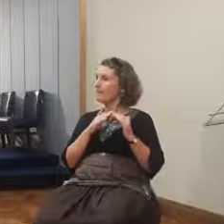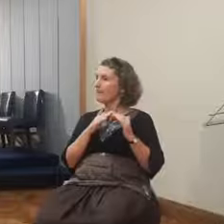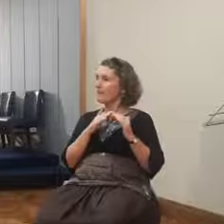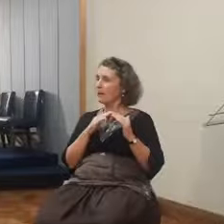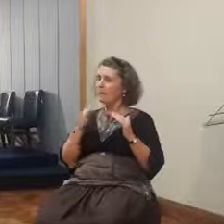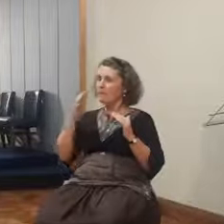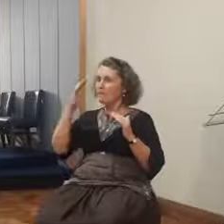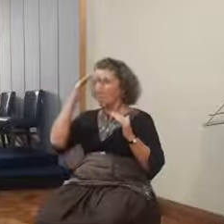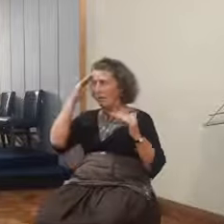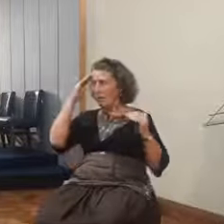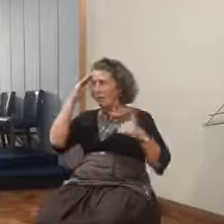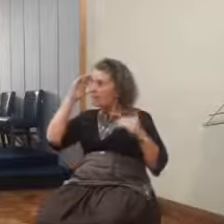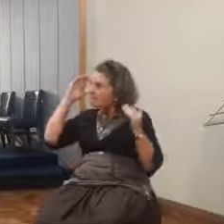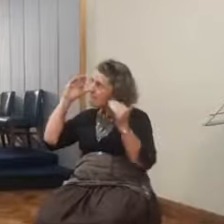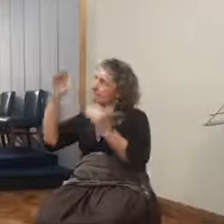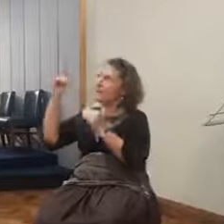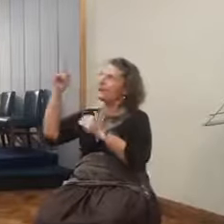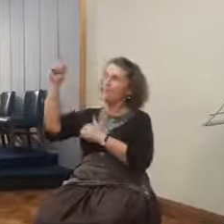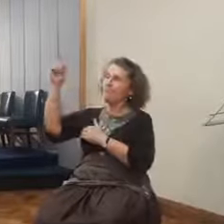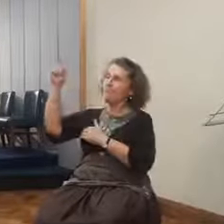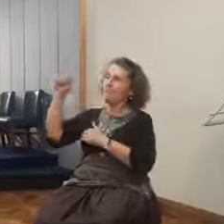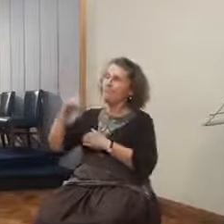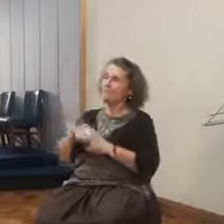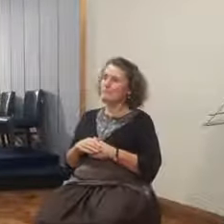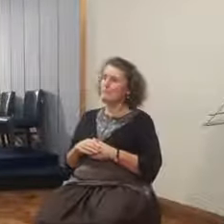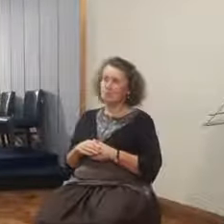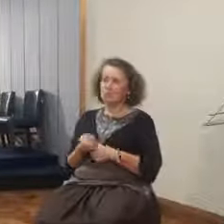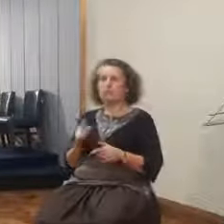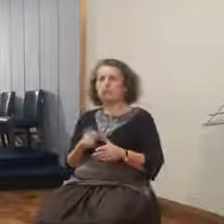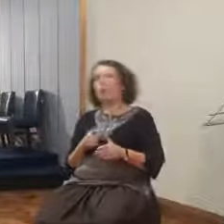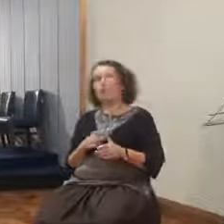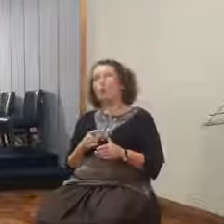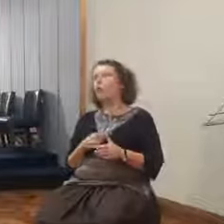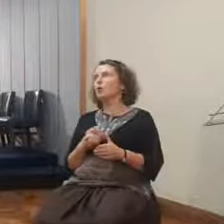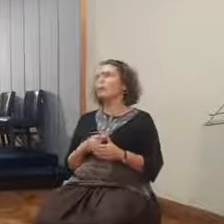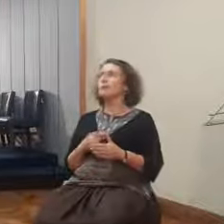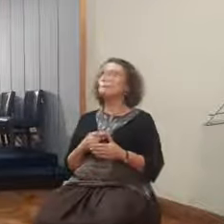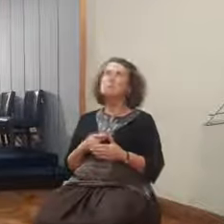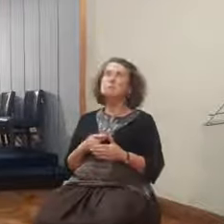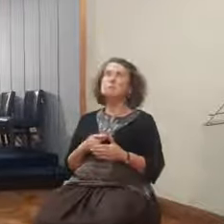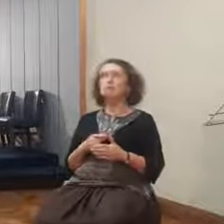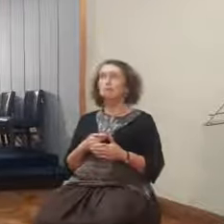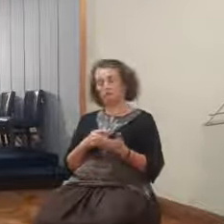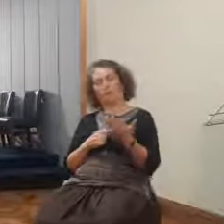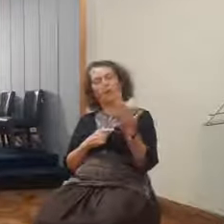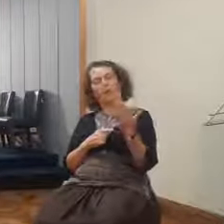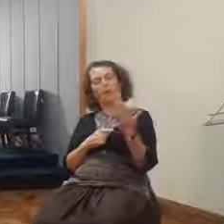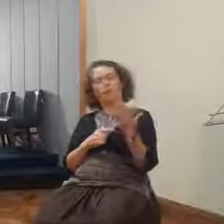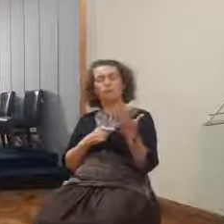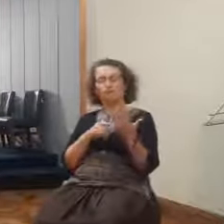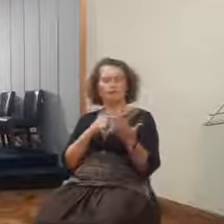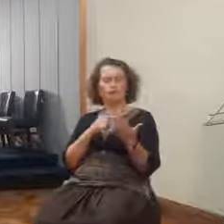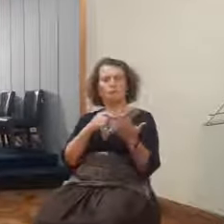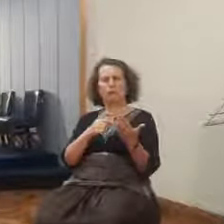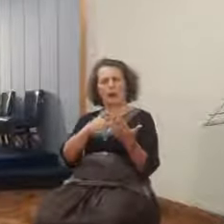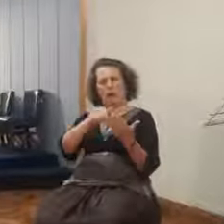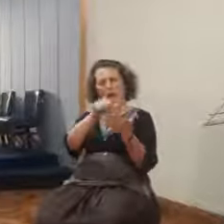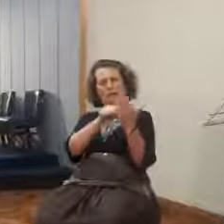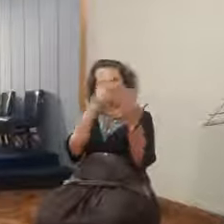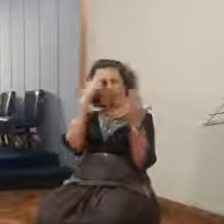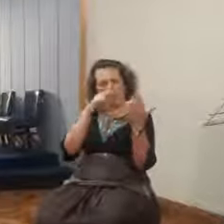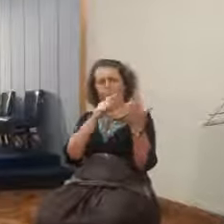direct ourselves to Him. We never just go through the motions. There's no value in mumbling through the words. The value is